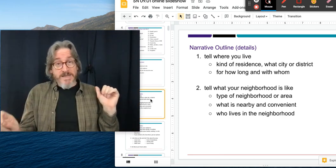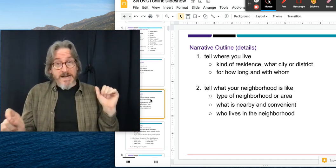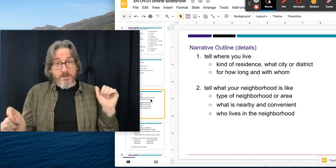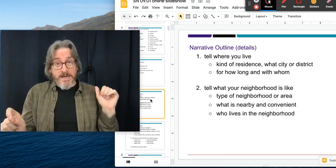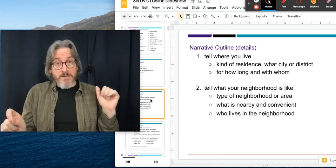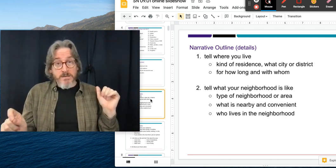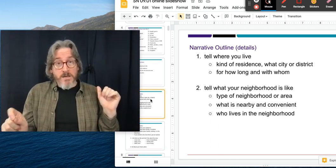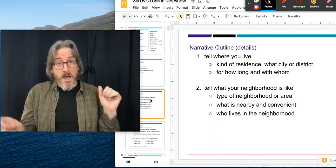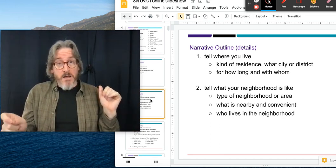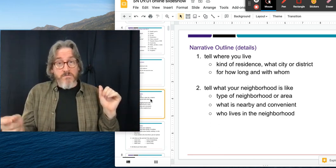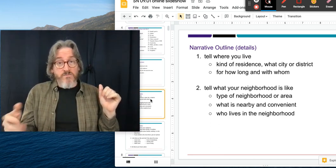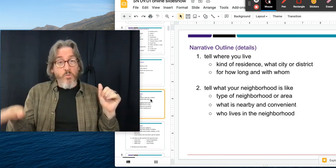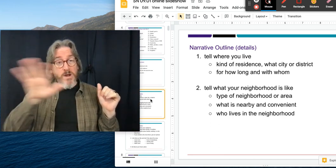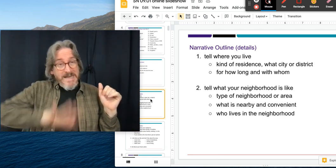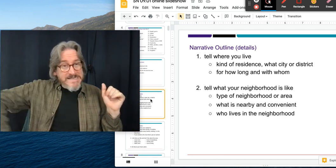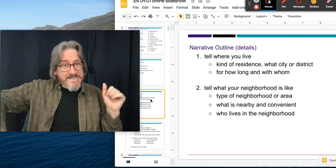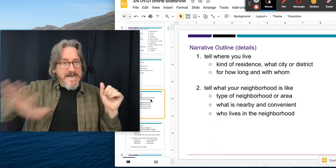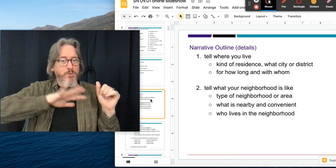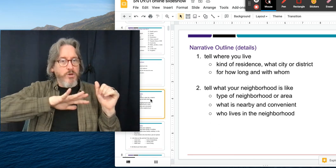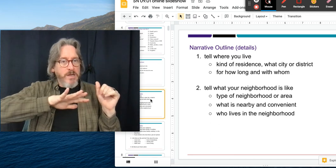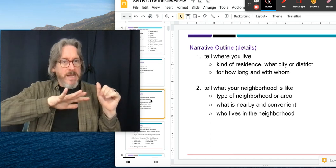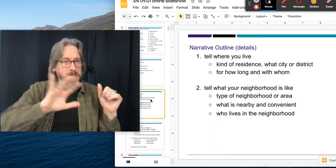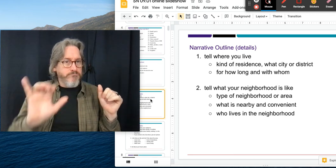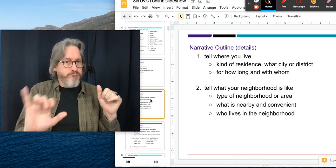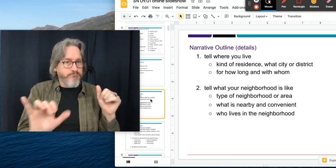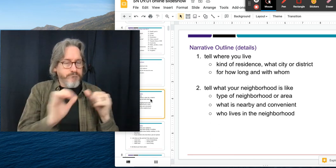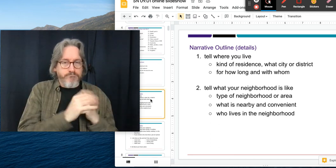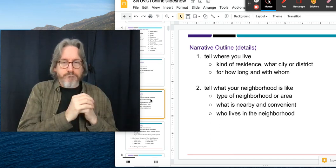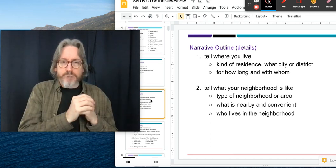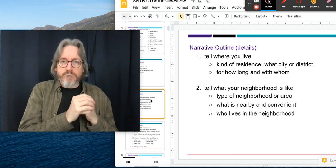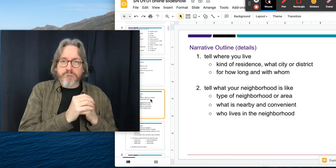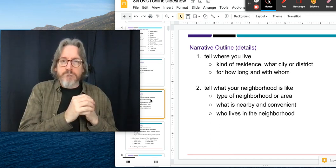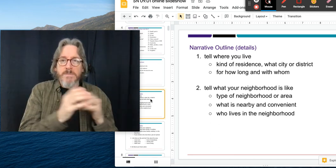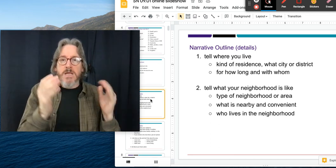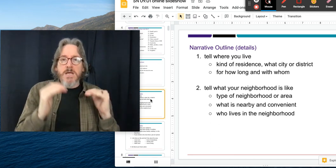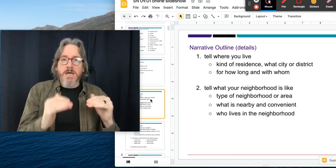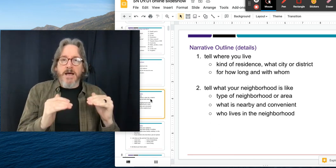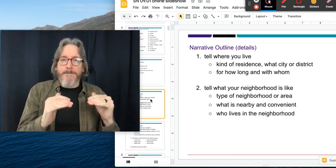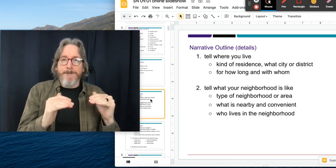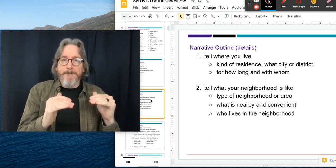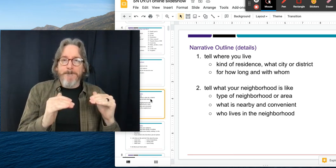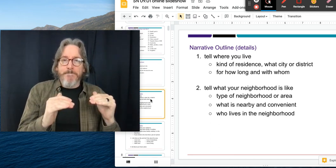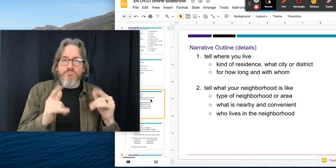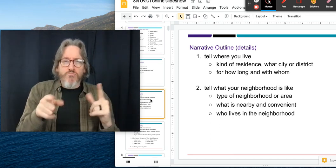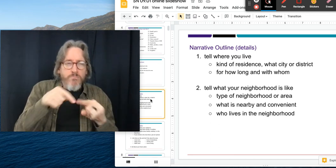Keep going with that outline of what is the neighborhood like.